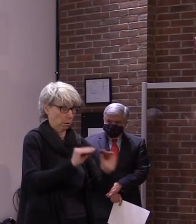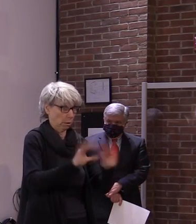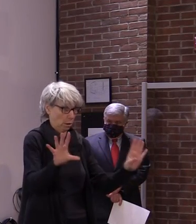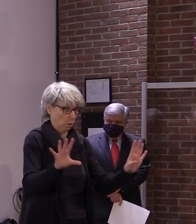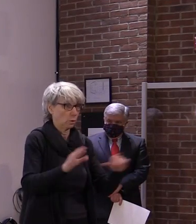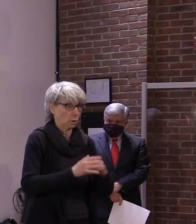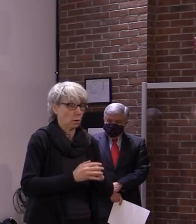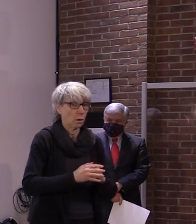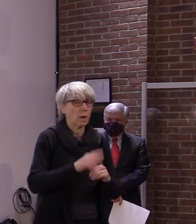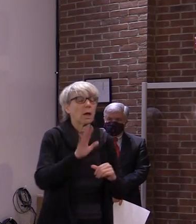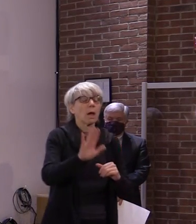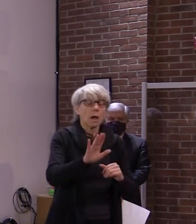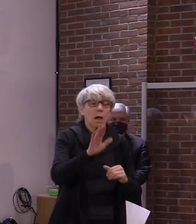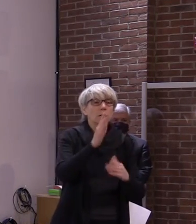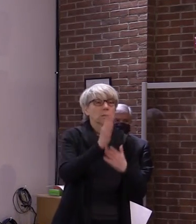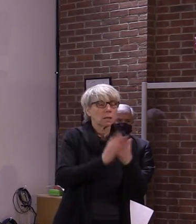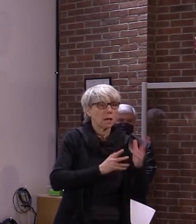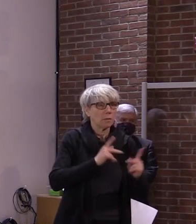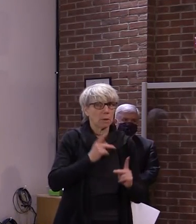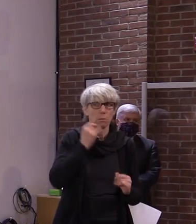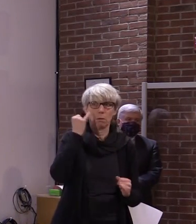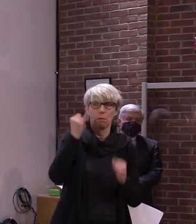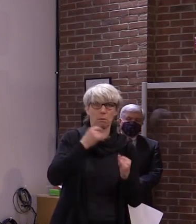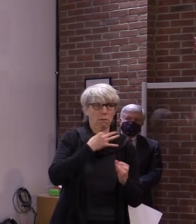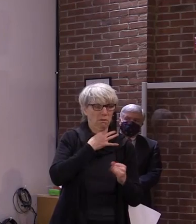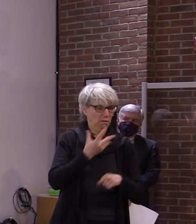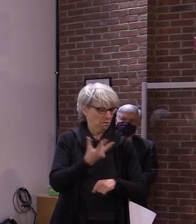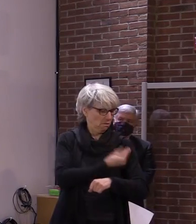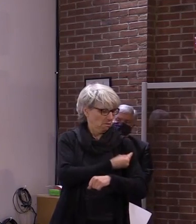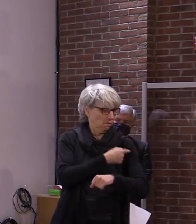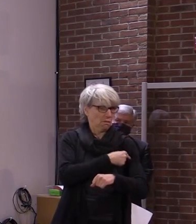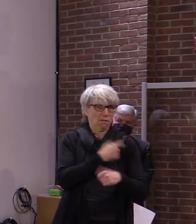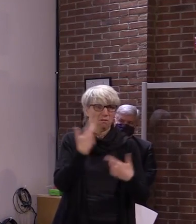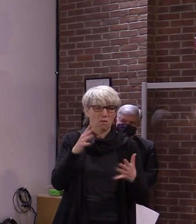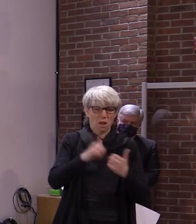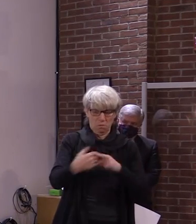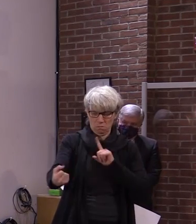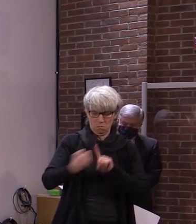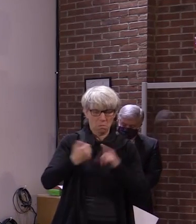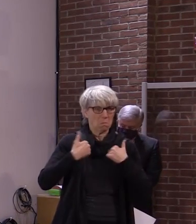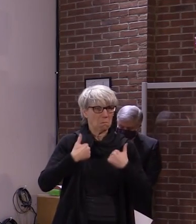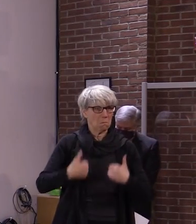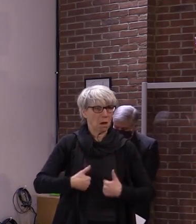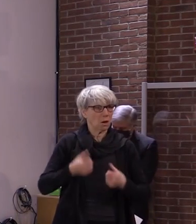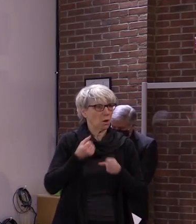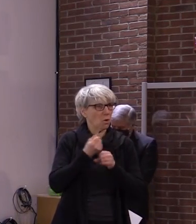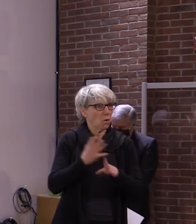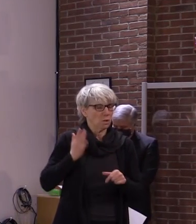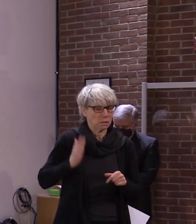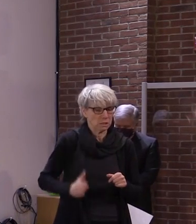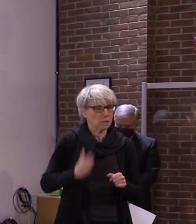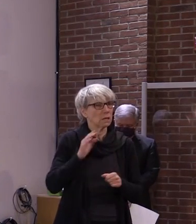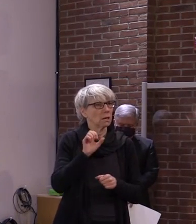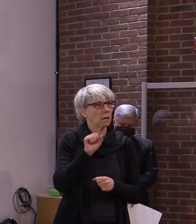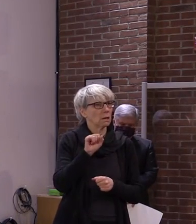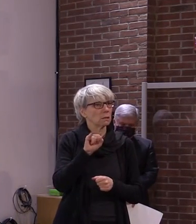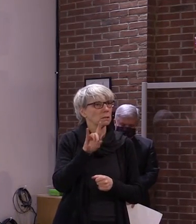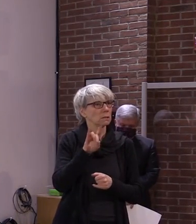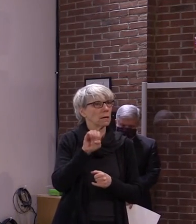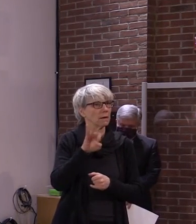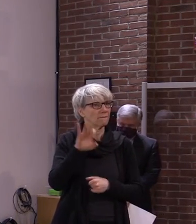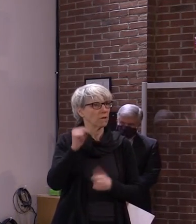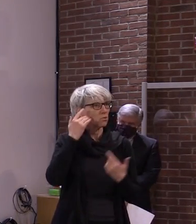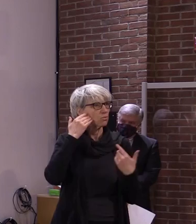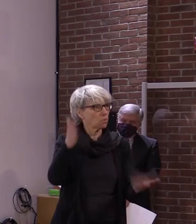the vaccine because of fear of side effects, I have what should be reassuring news for you. Both the Pfizer and